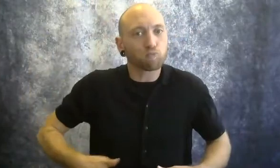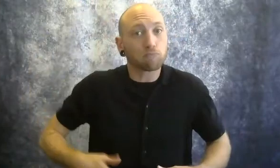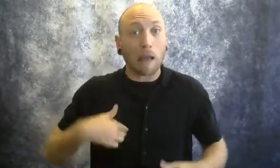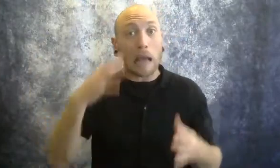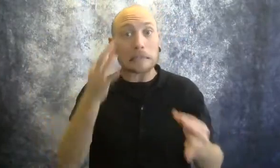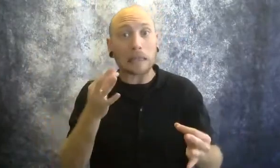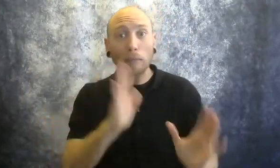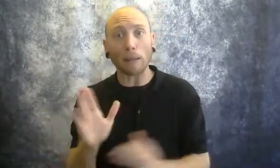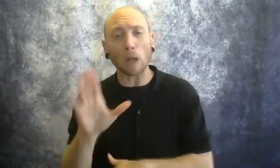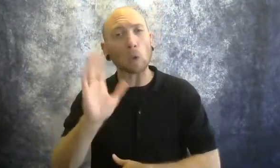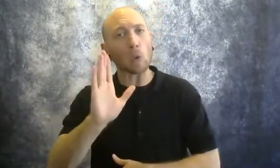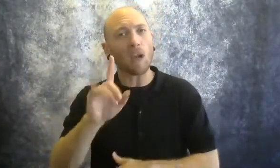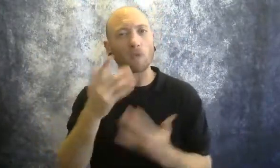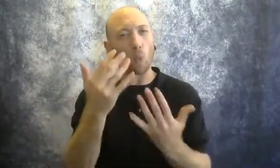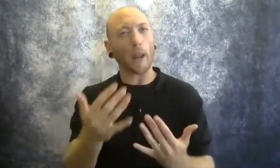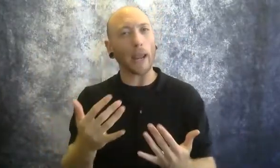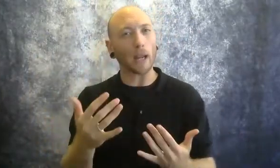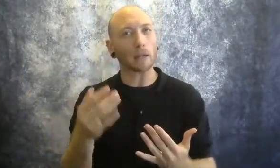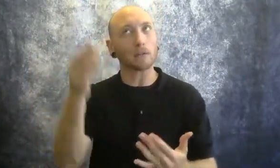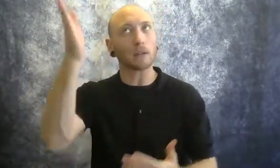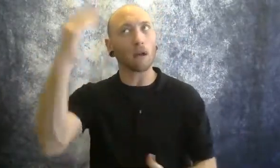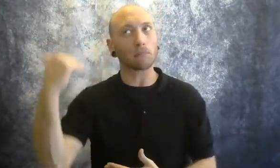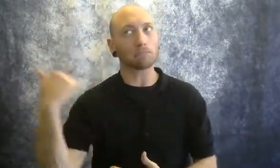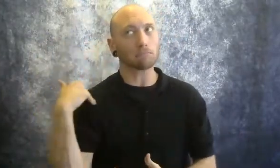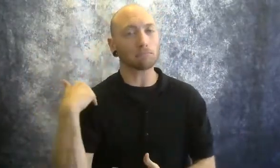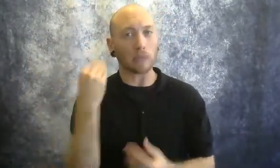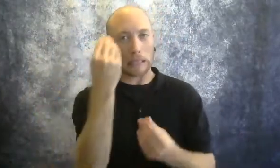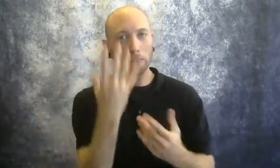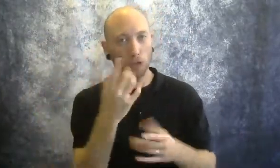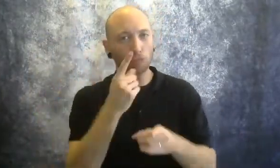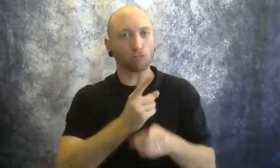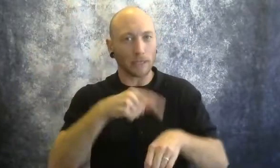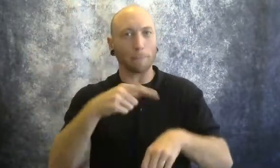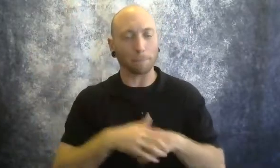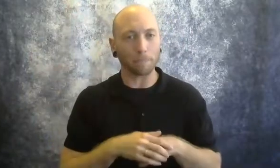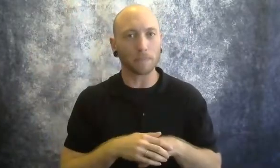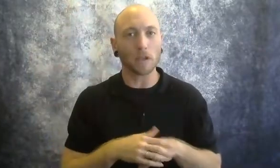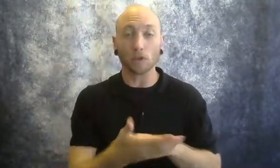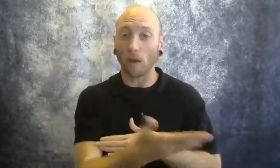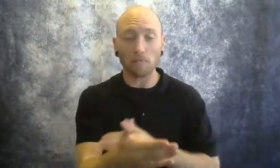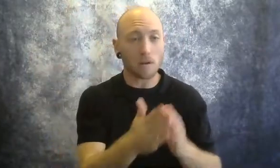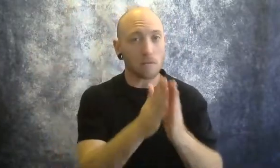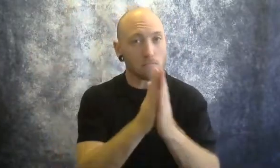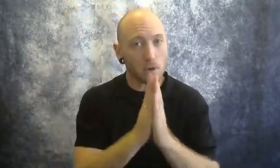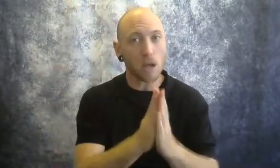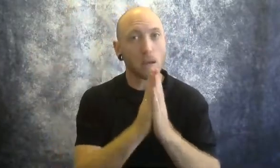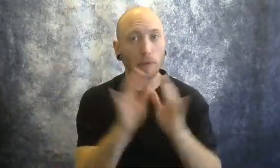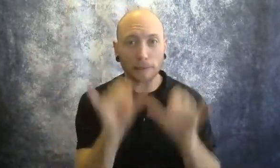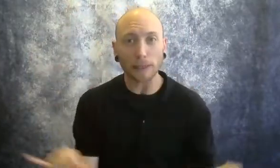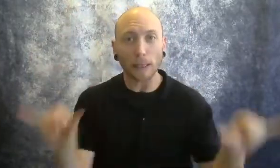was completely intuitive. I didn't get to make a decision. I had to wait for the nudge to come, you know. So I had to say